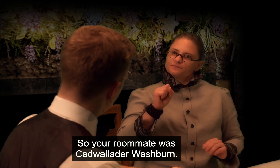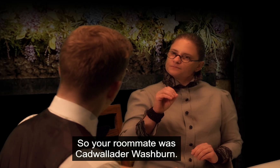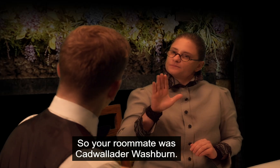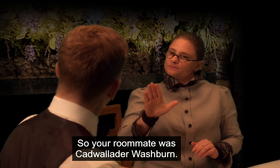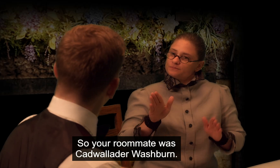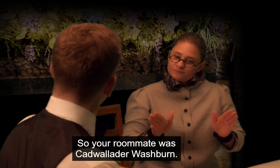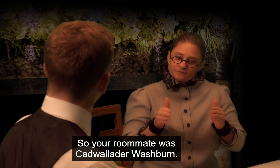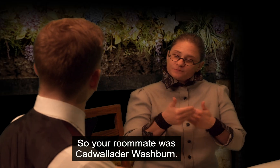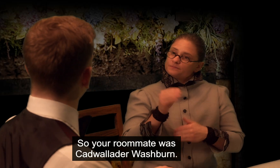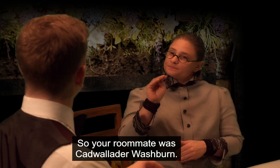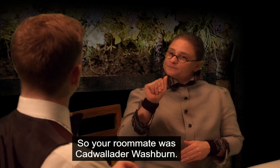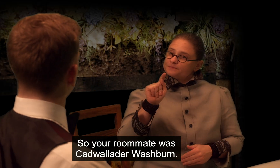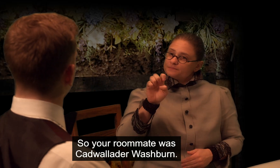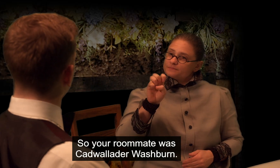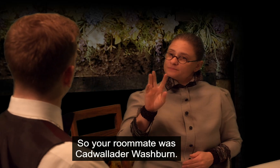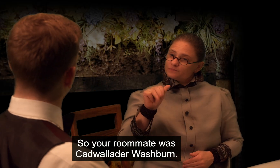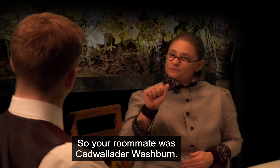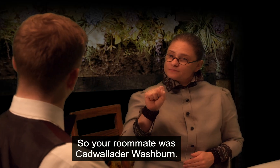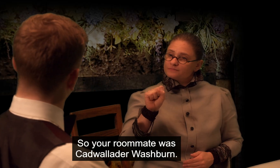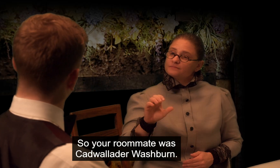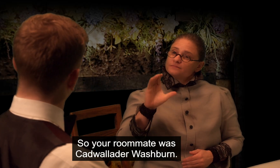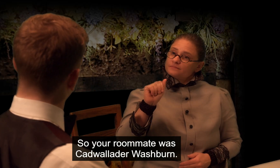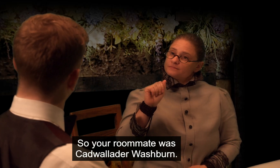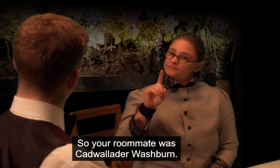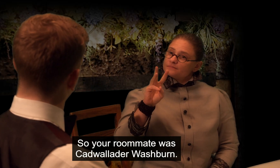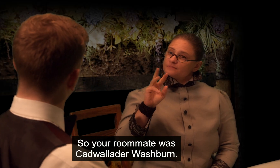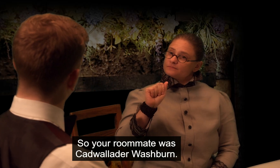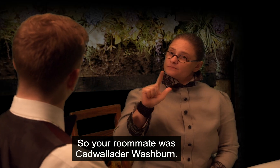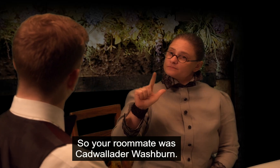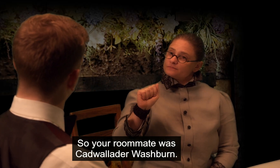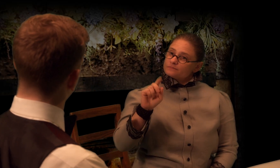So, your roommate was Cadwallader Washburn.